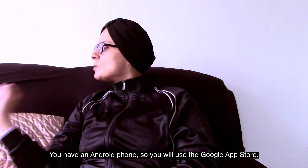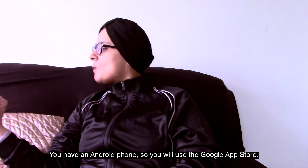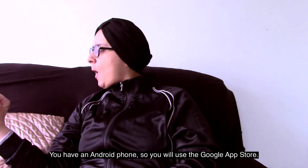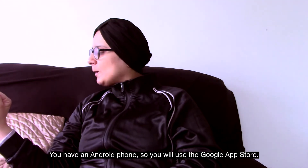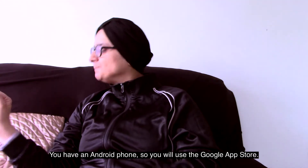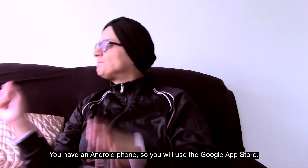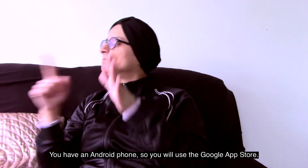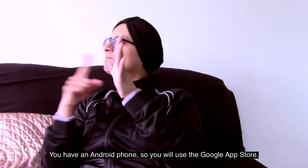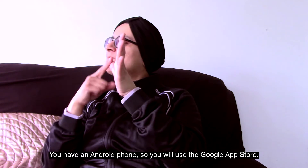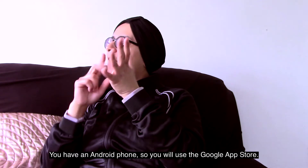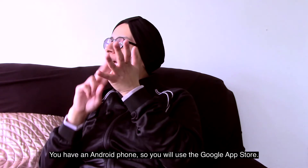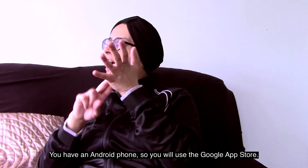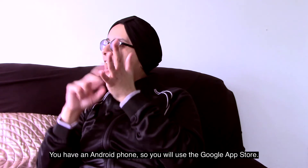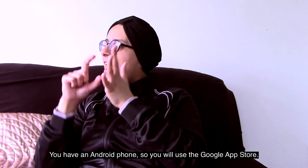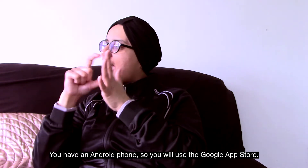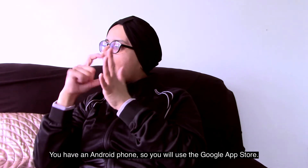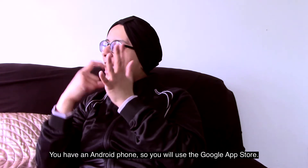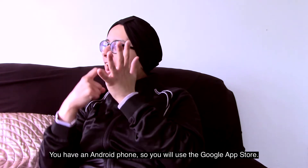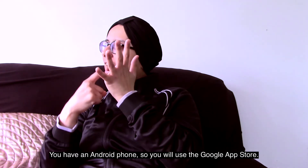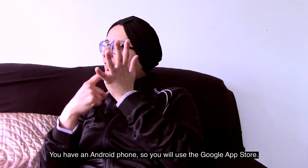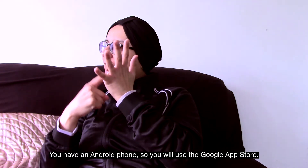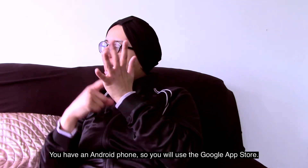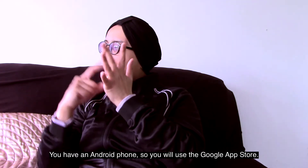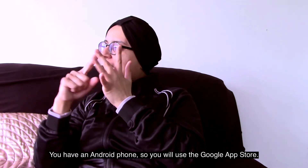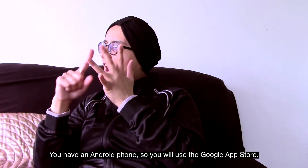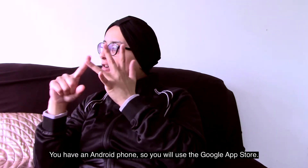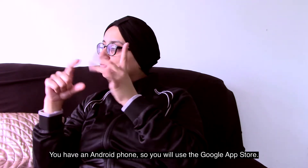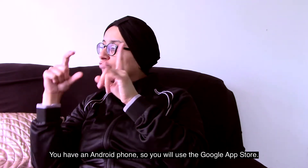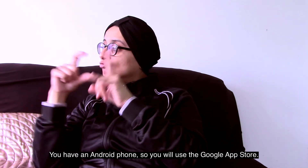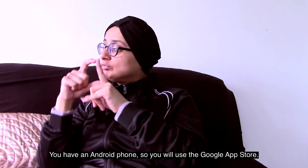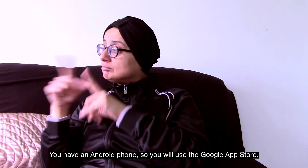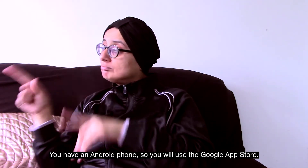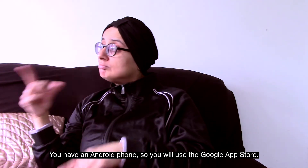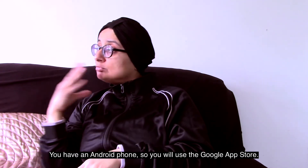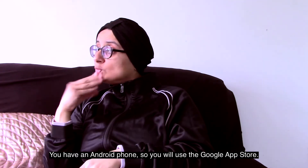You have an Android phone, so you will use the Google App Store.